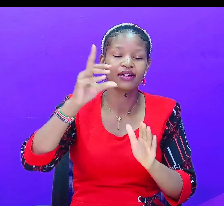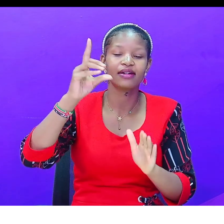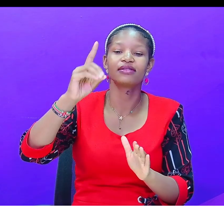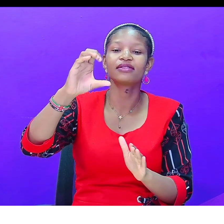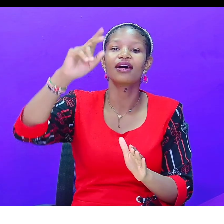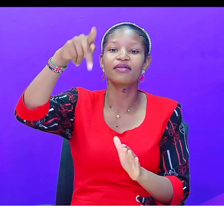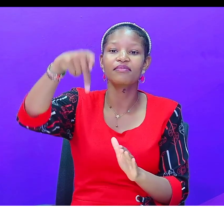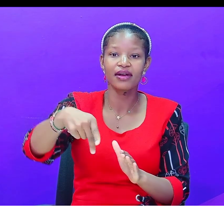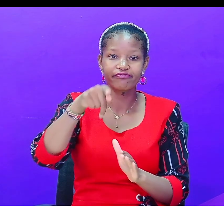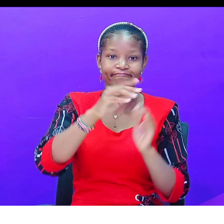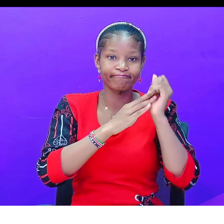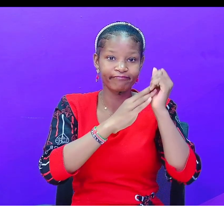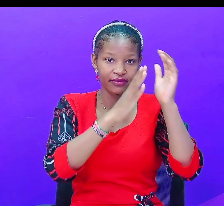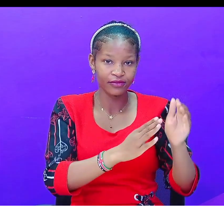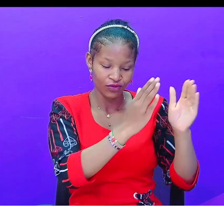Moving on to other news.